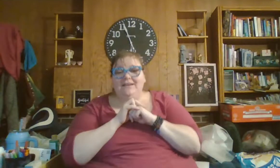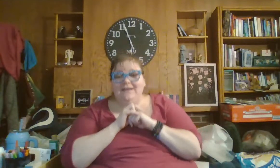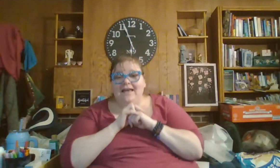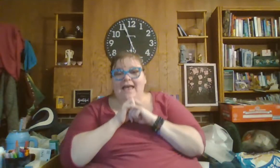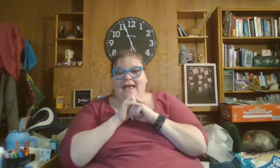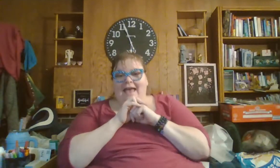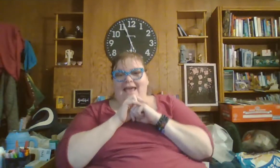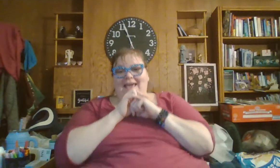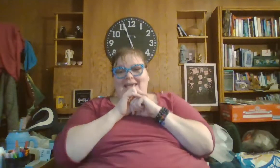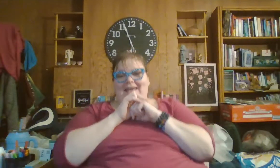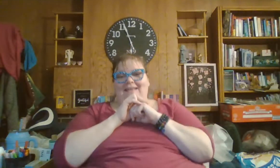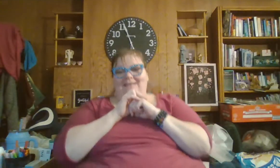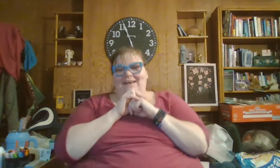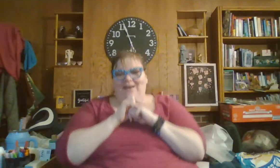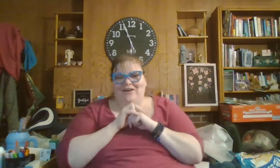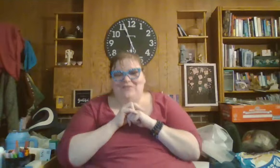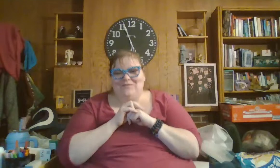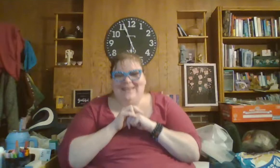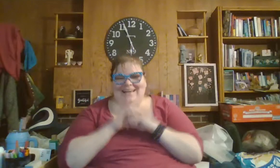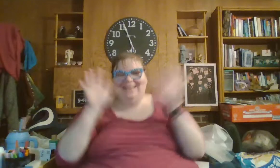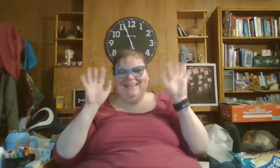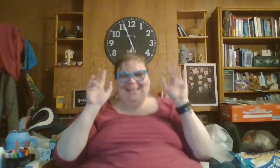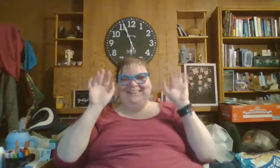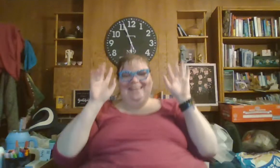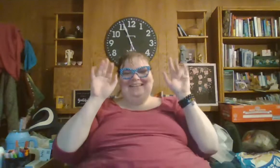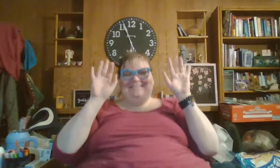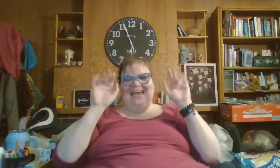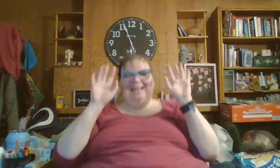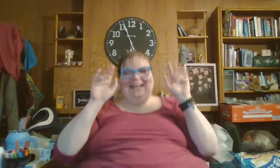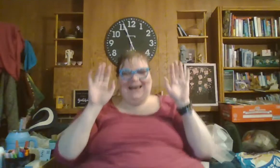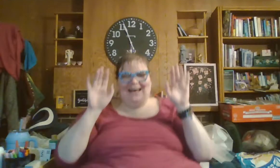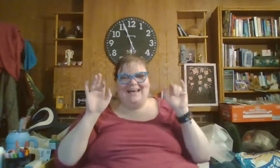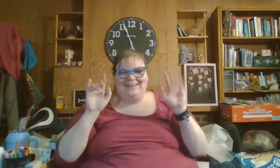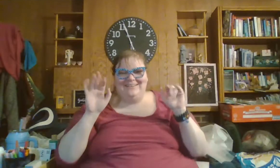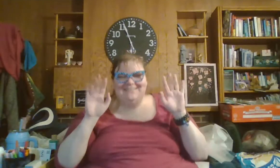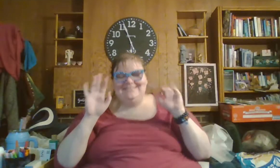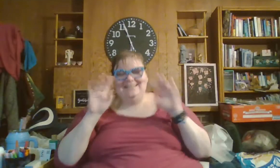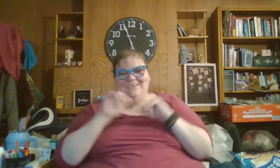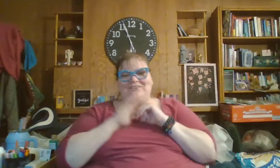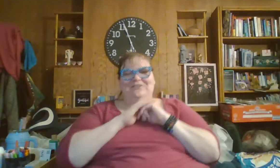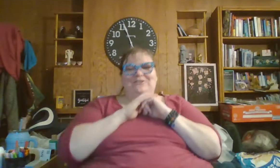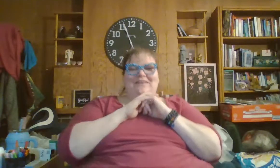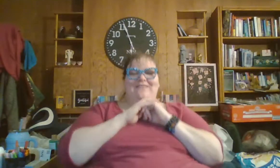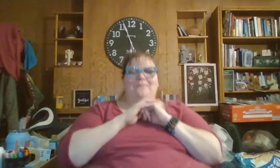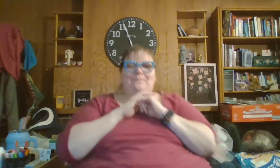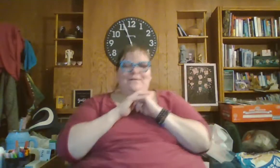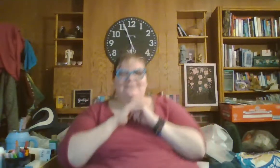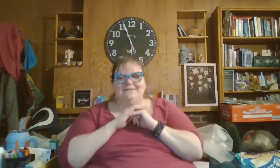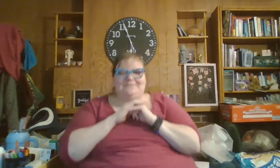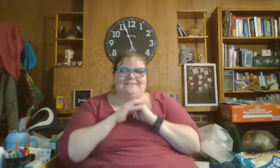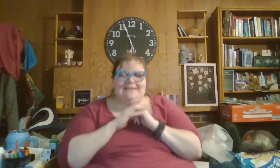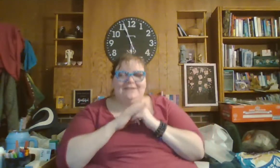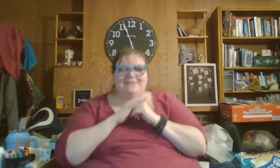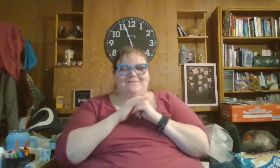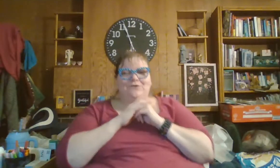watching. And thanks, Kayla. Good to see you. Give that baby some snuggles for